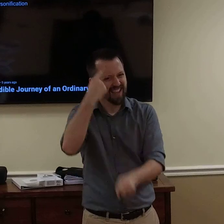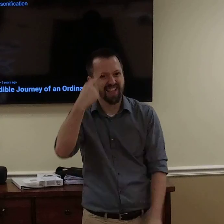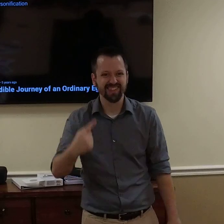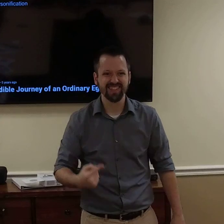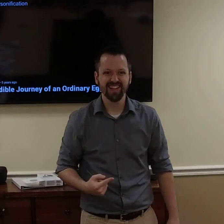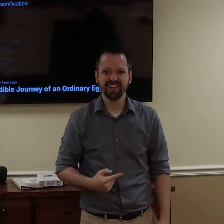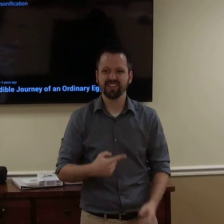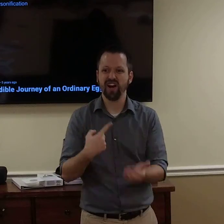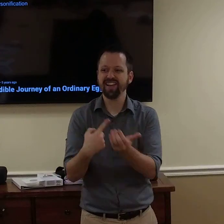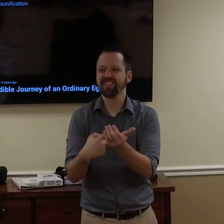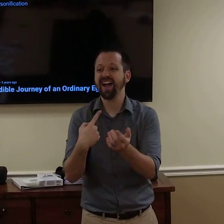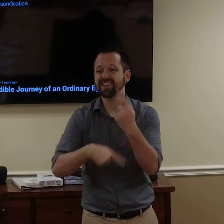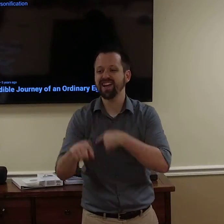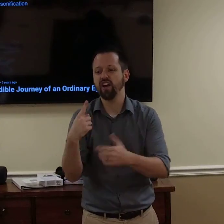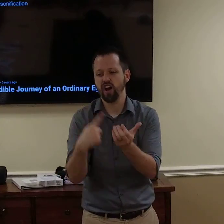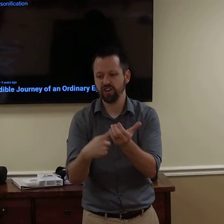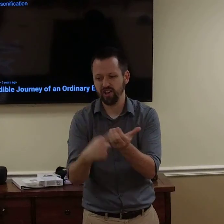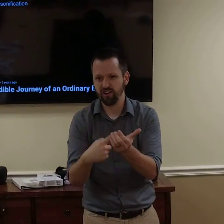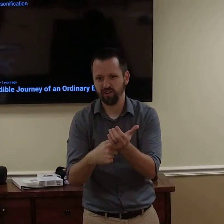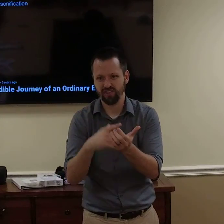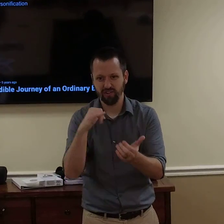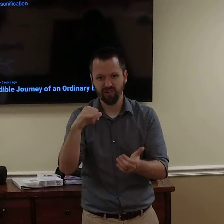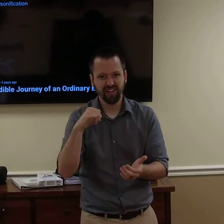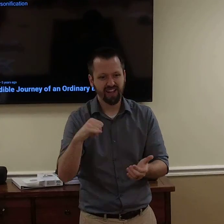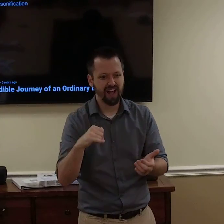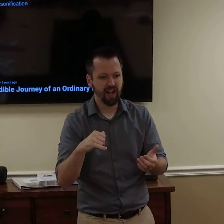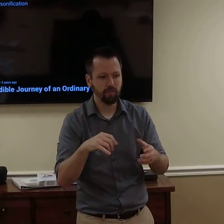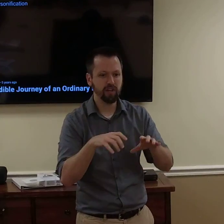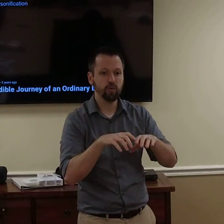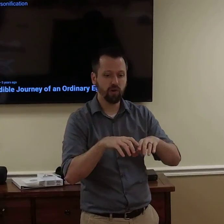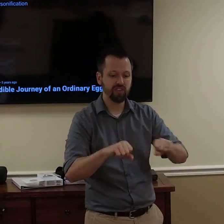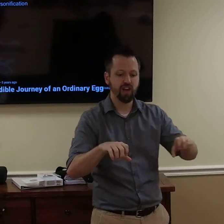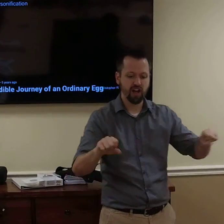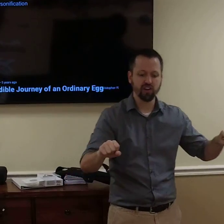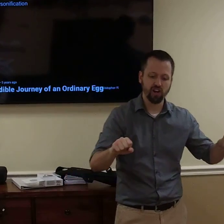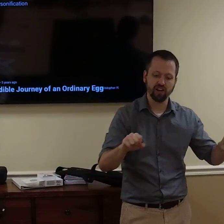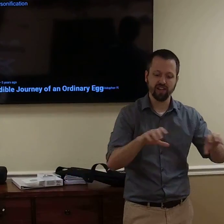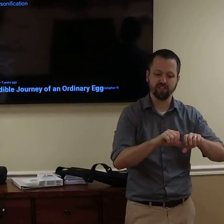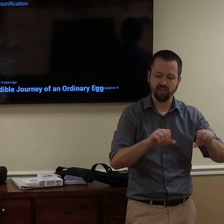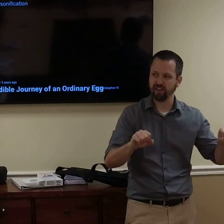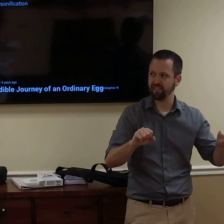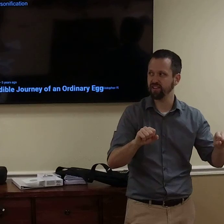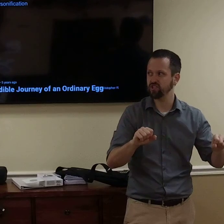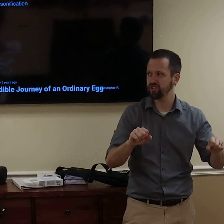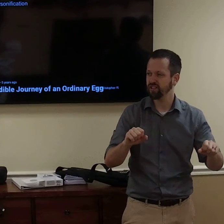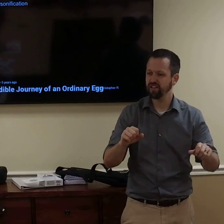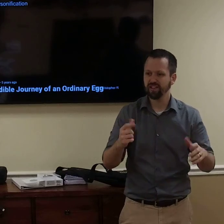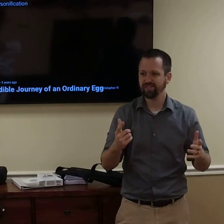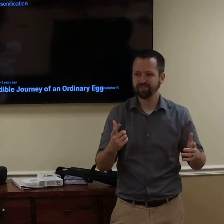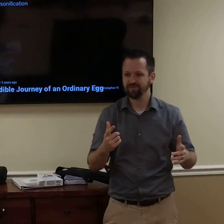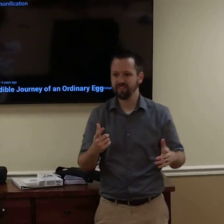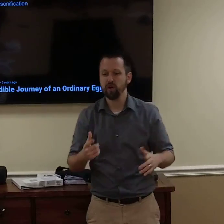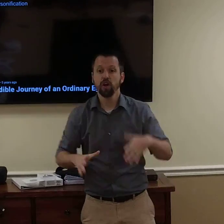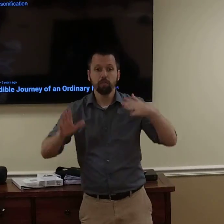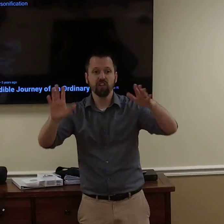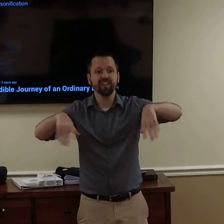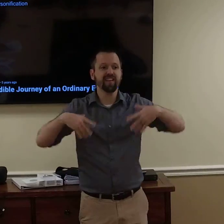sense. Yeah. So I signed hot dog also. But you will see hot dog and sausage. And so, well, let's take a